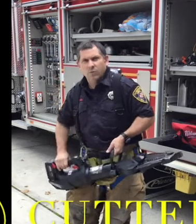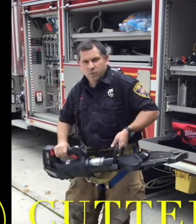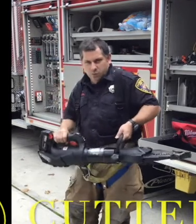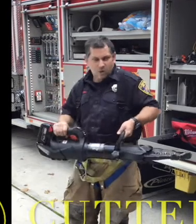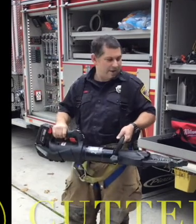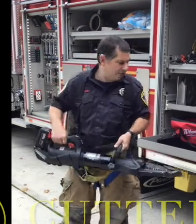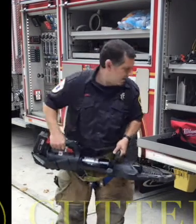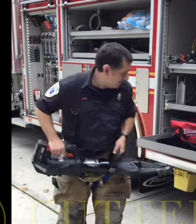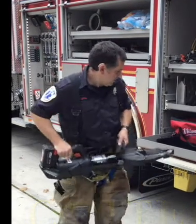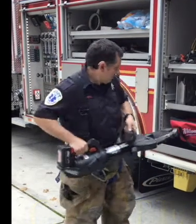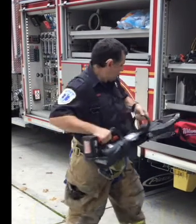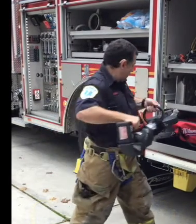And it's really, really heavy.